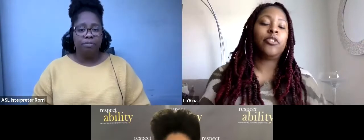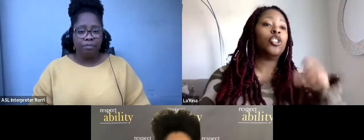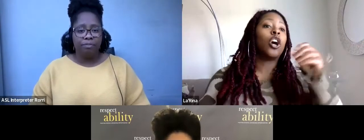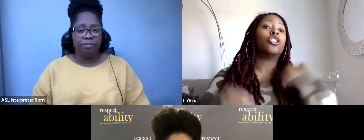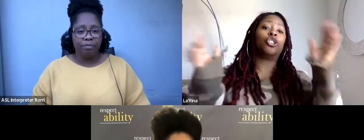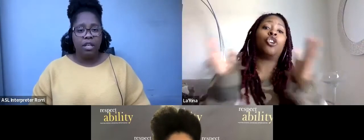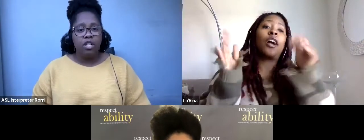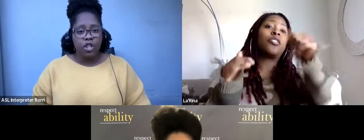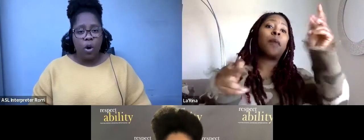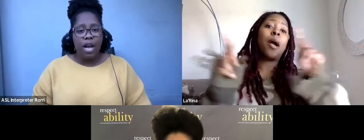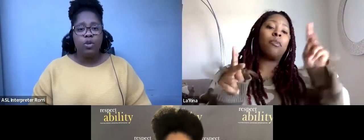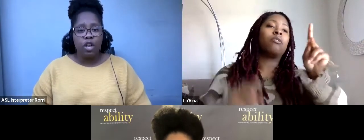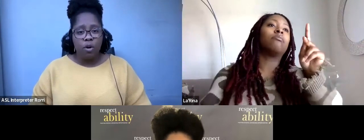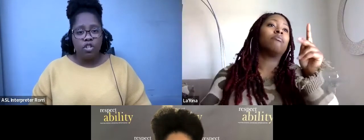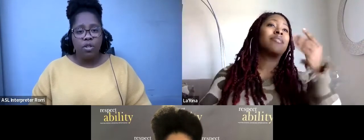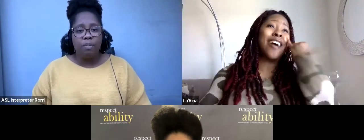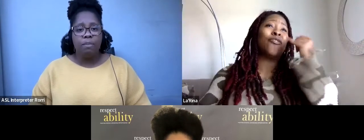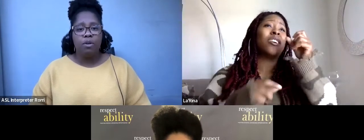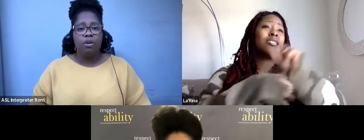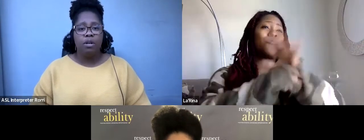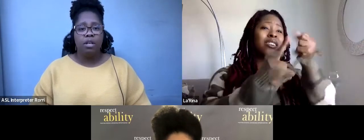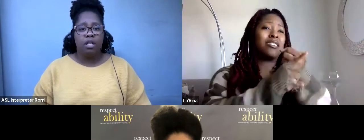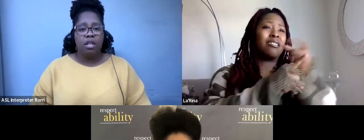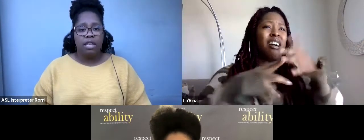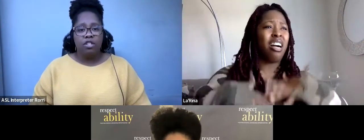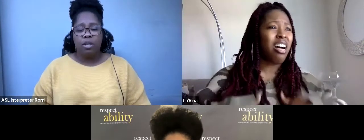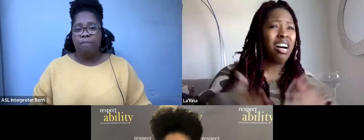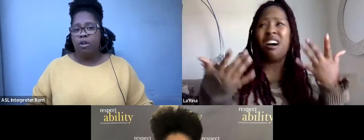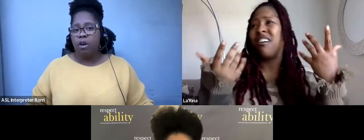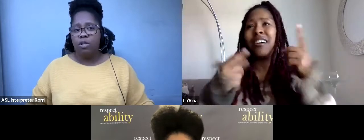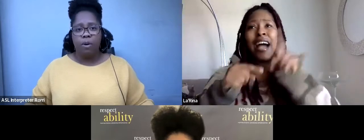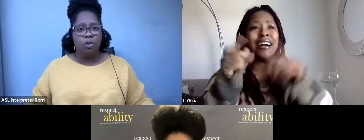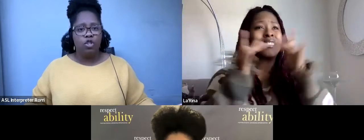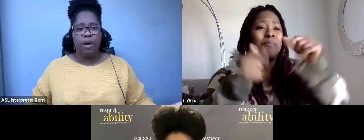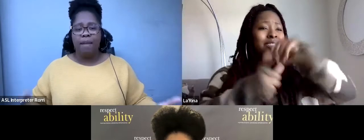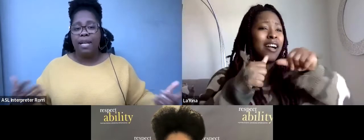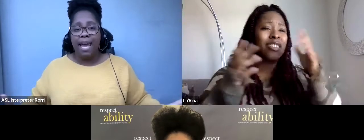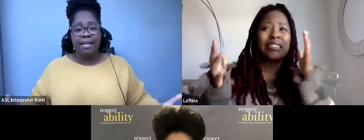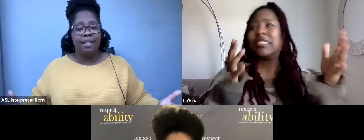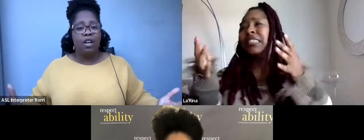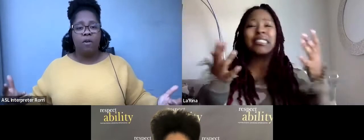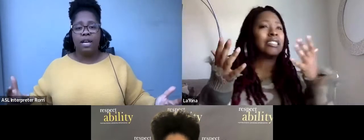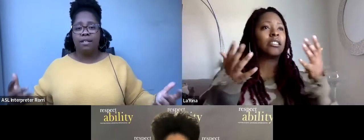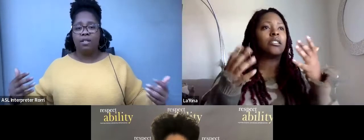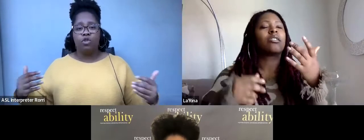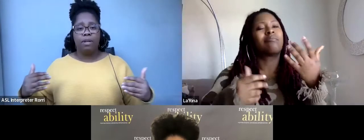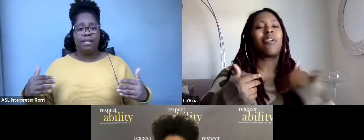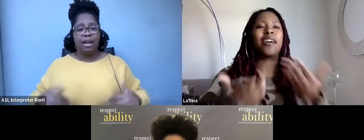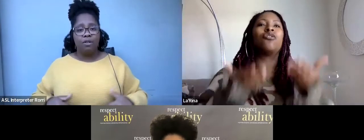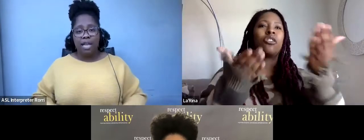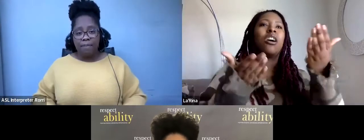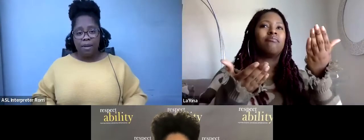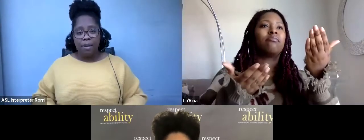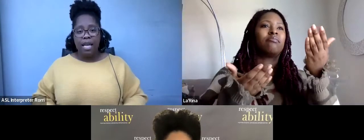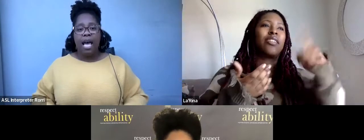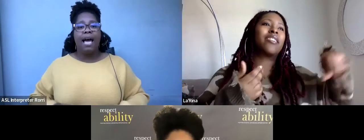doing. So I do encourage other people. So, you know, suppose you had plans and then COVID kind of slowed your plans down